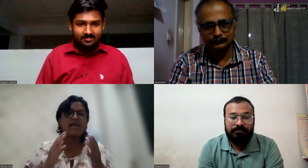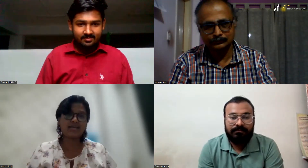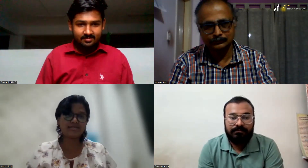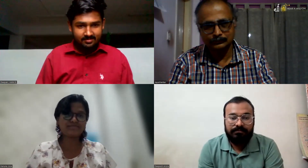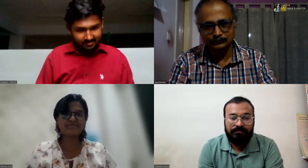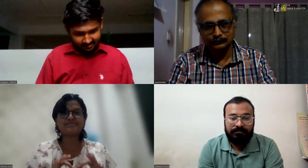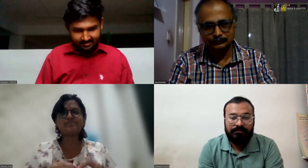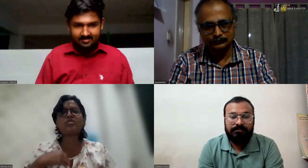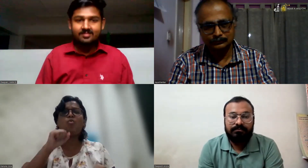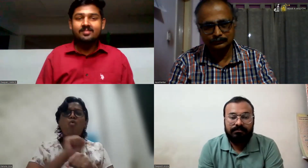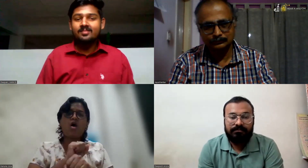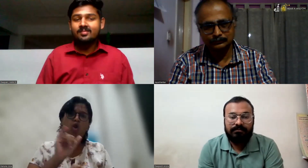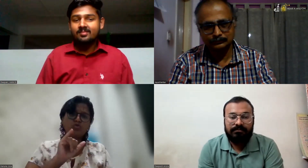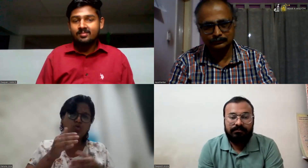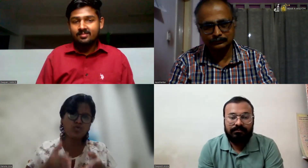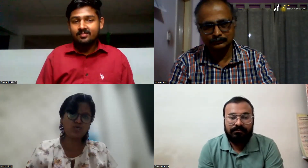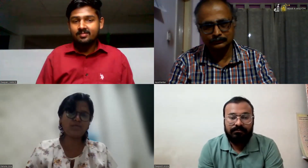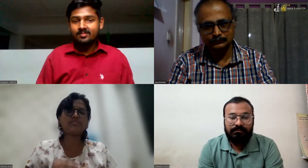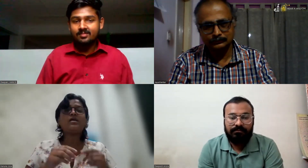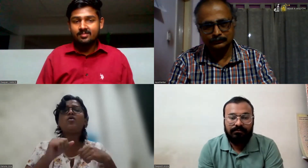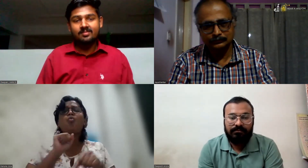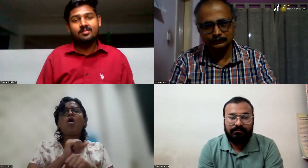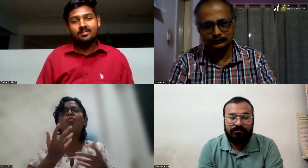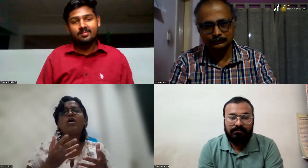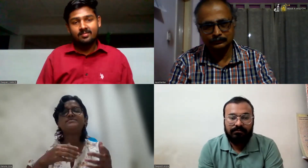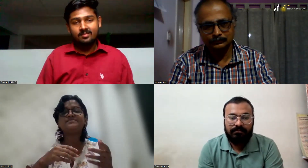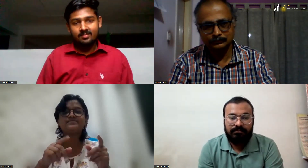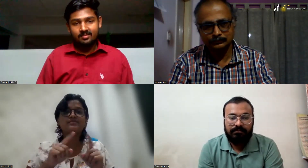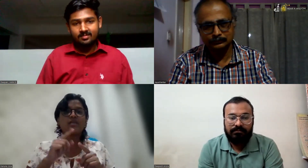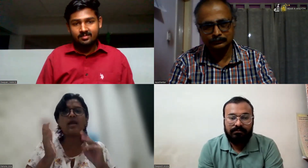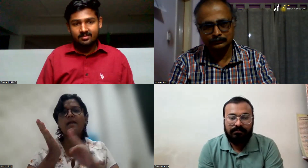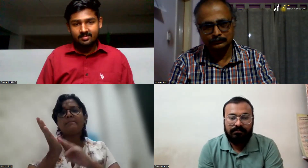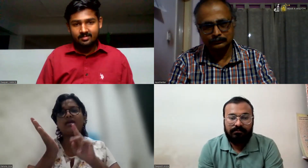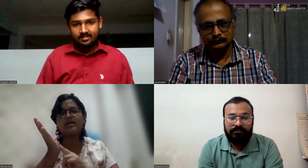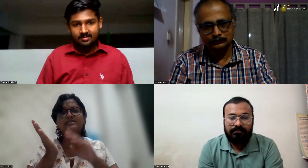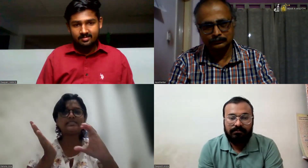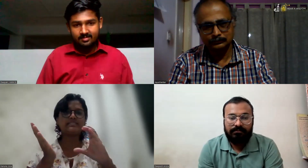and I'm from Bombay, and I'm working here